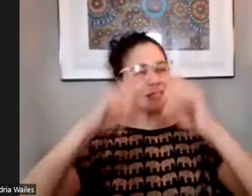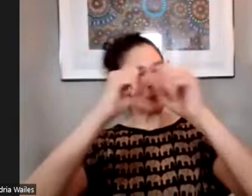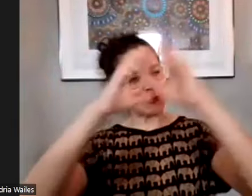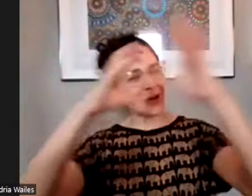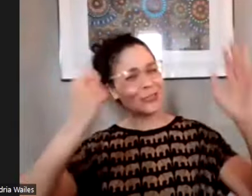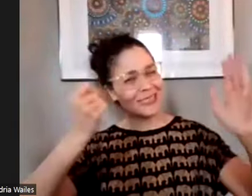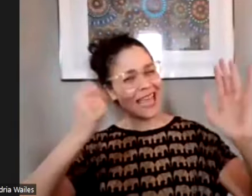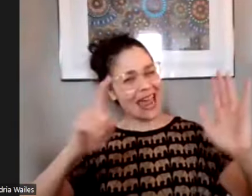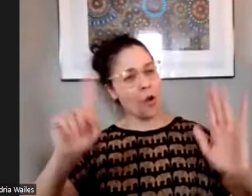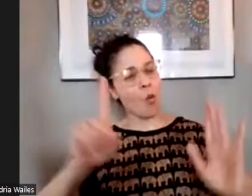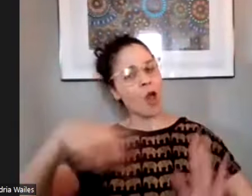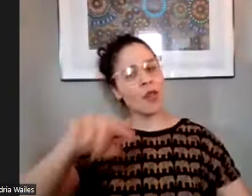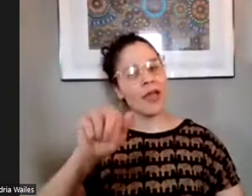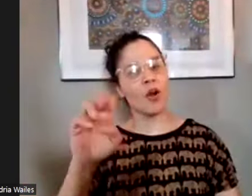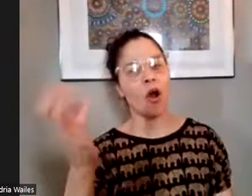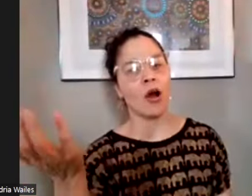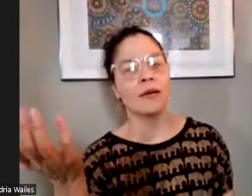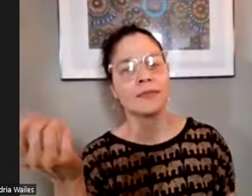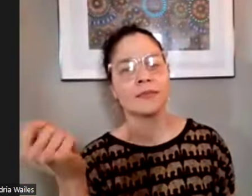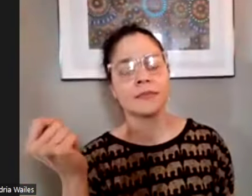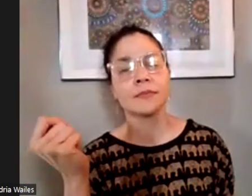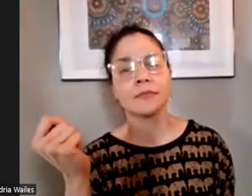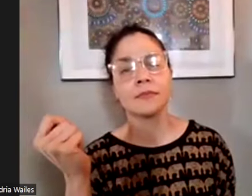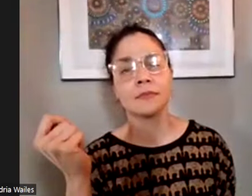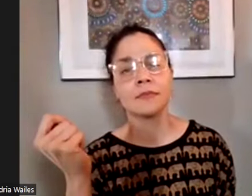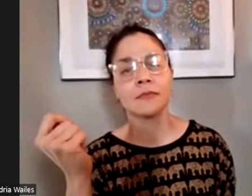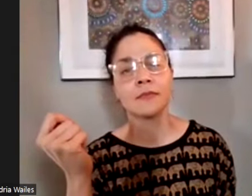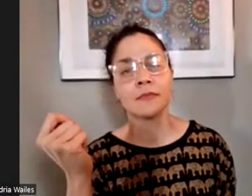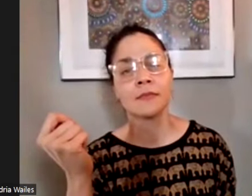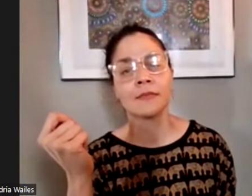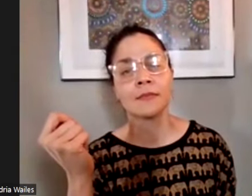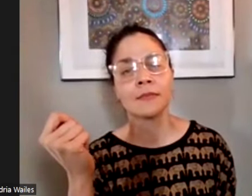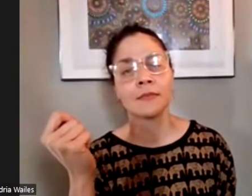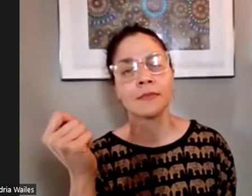that way there is a picture there, and it is considering where they are in the show.